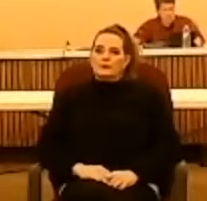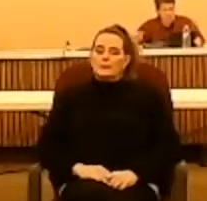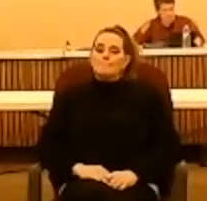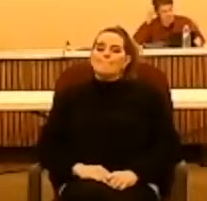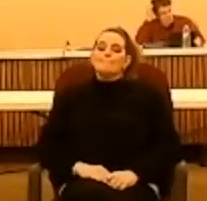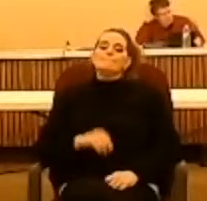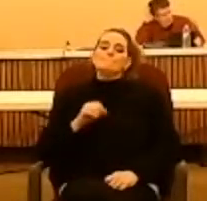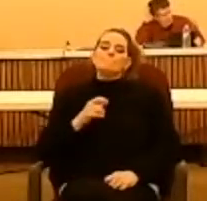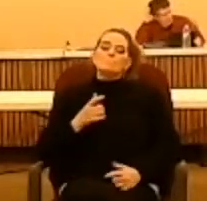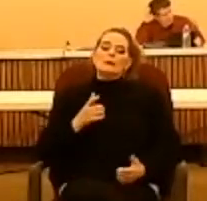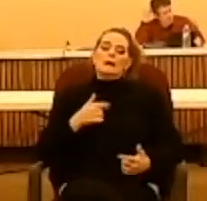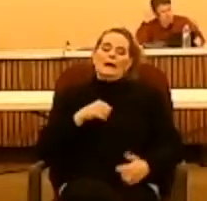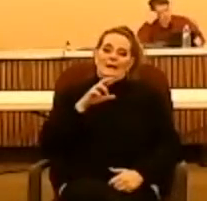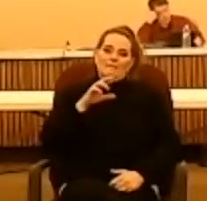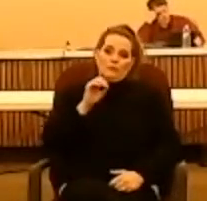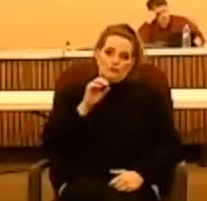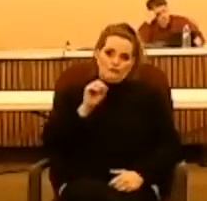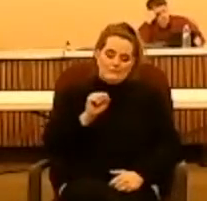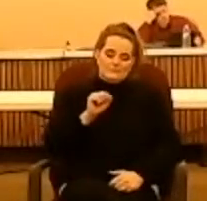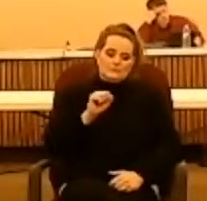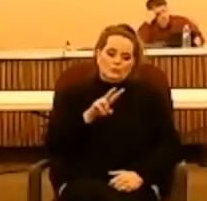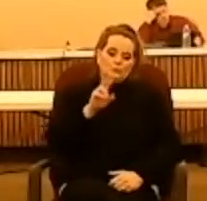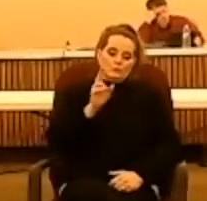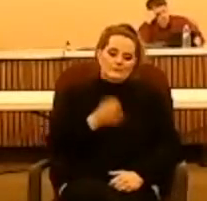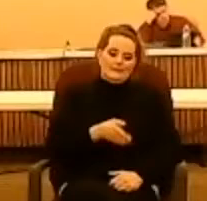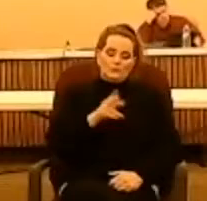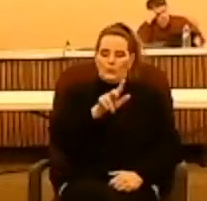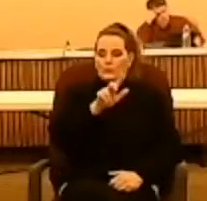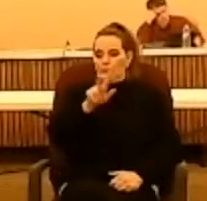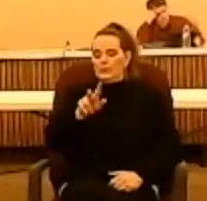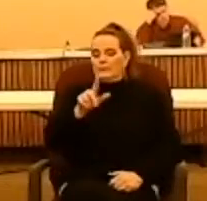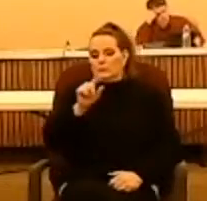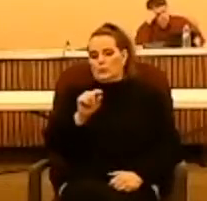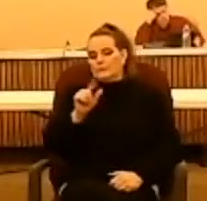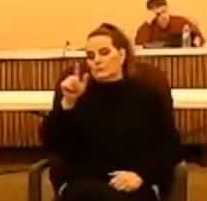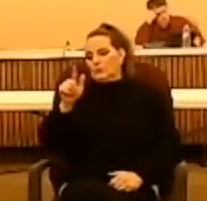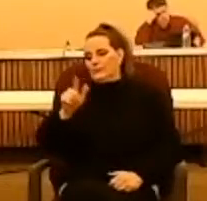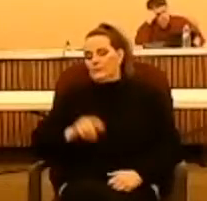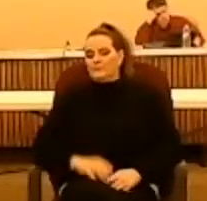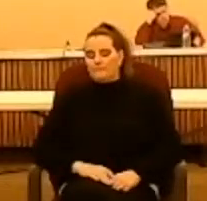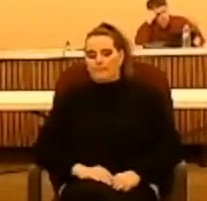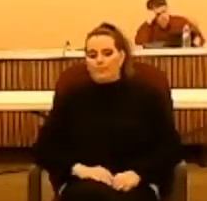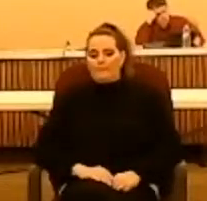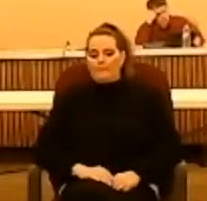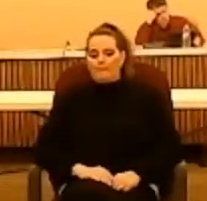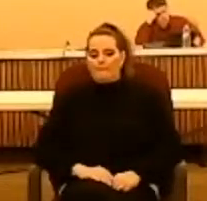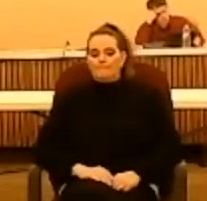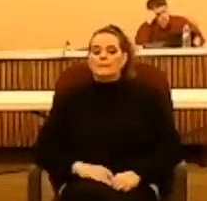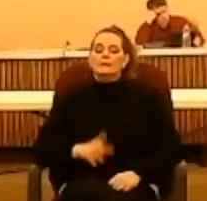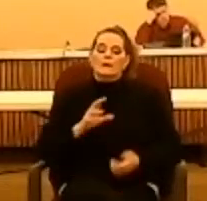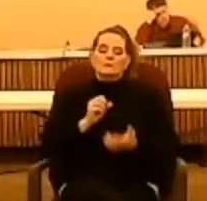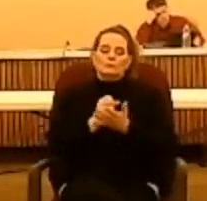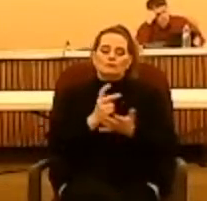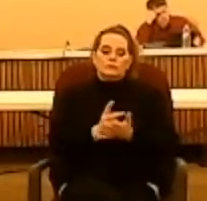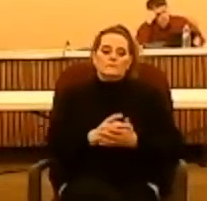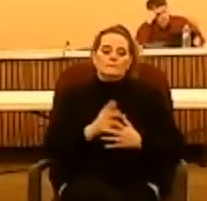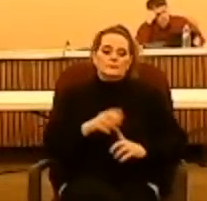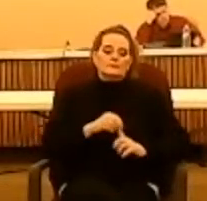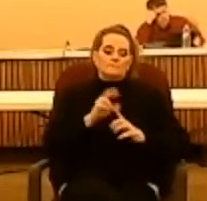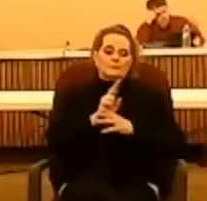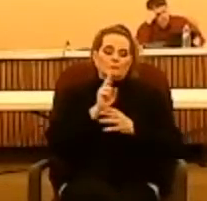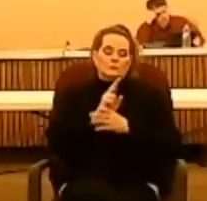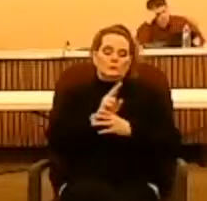Fellow board members, I have resolution 2-31, 2021. to approve the special use